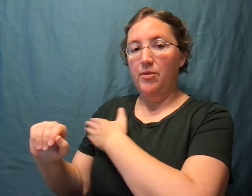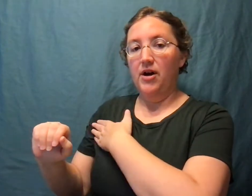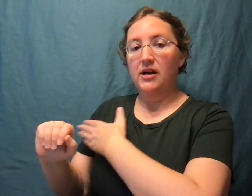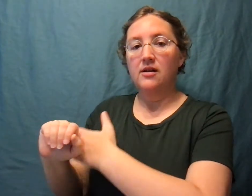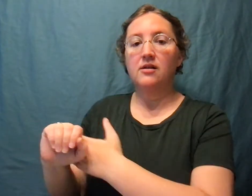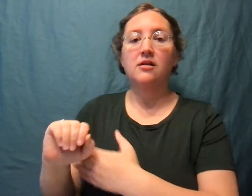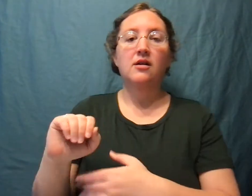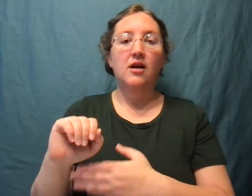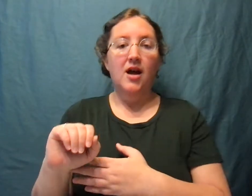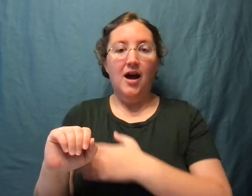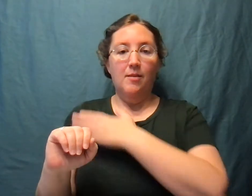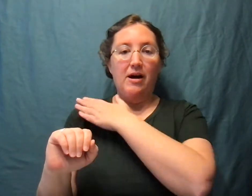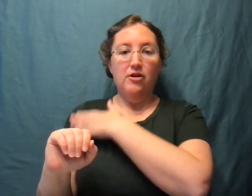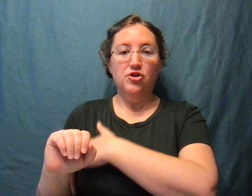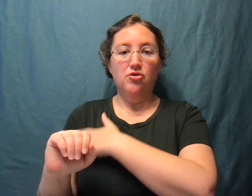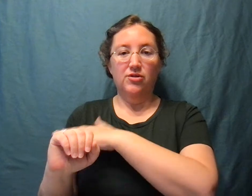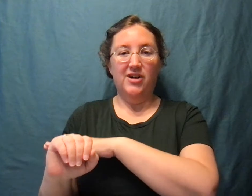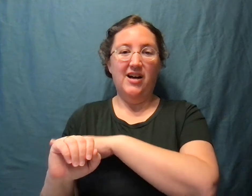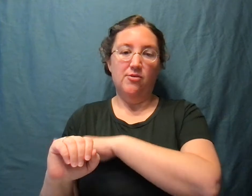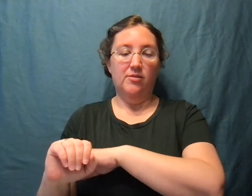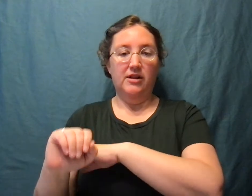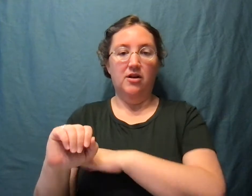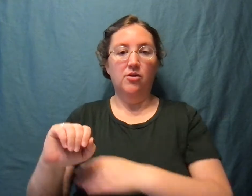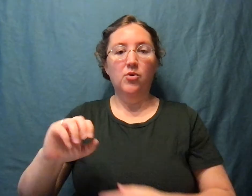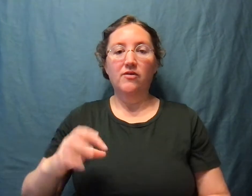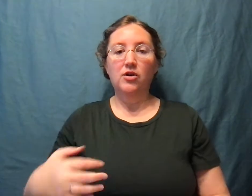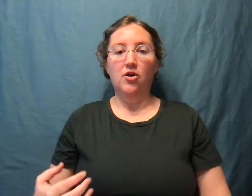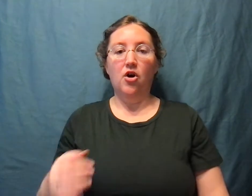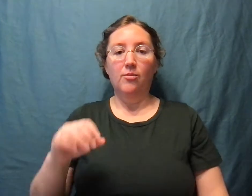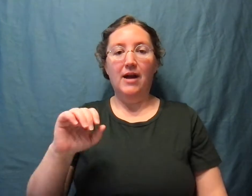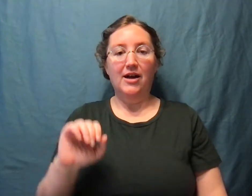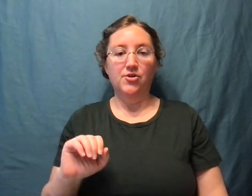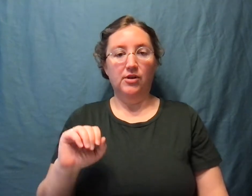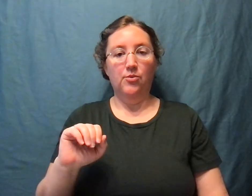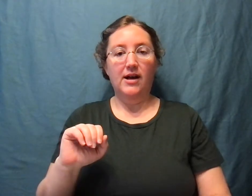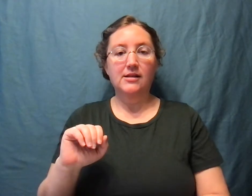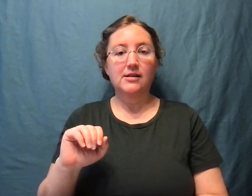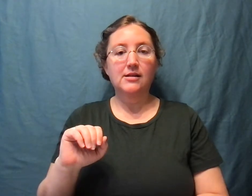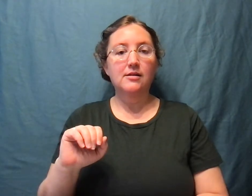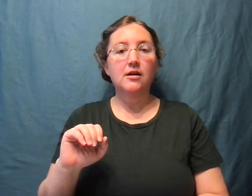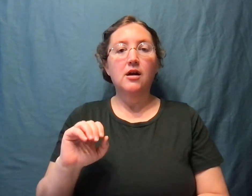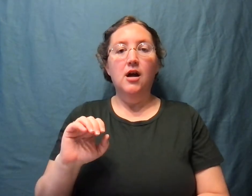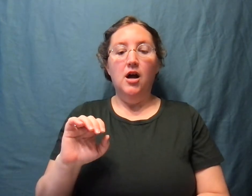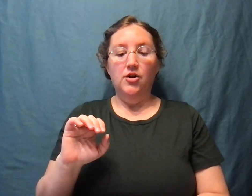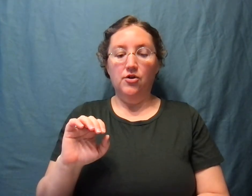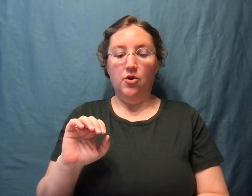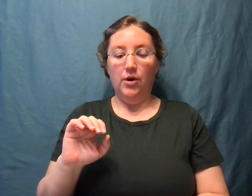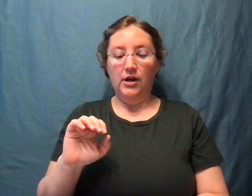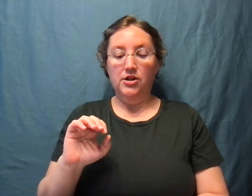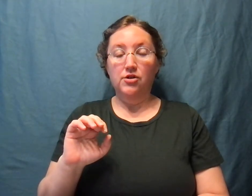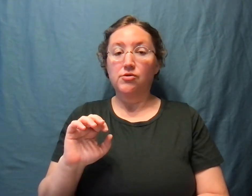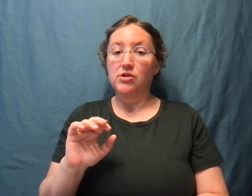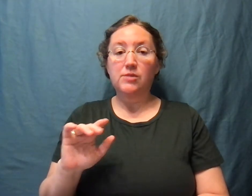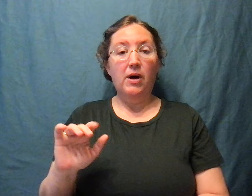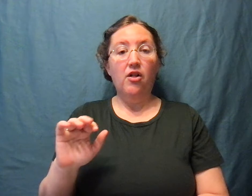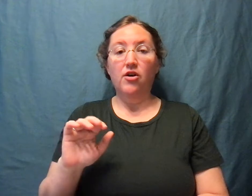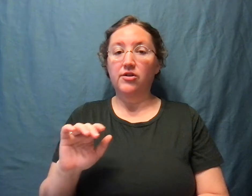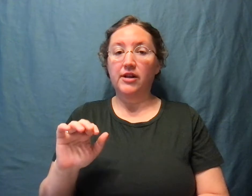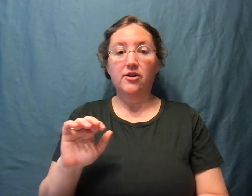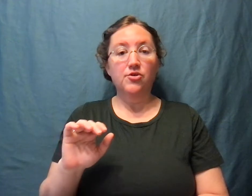body and about shoulder height or a little bit lower, wherever your arm naturally rests. You're going to spell all your letters right